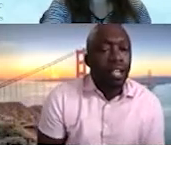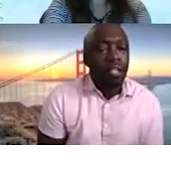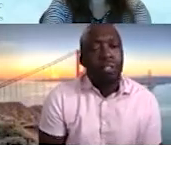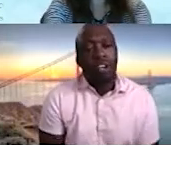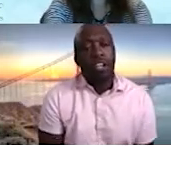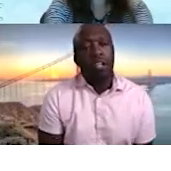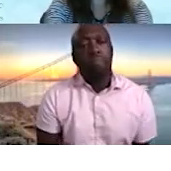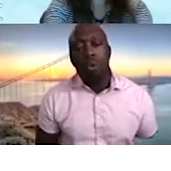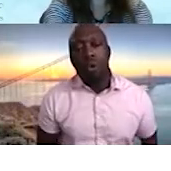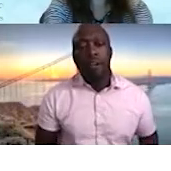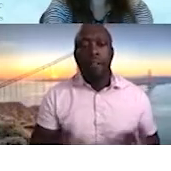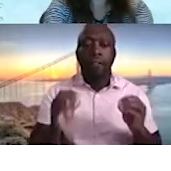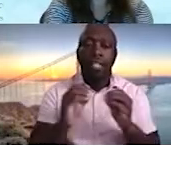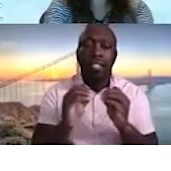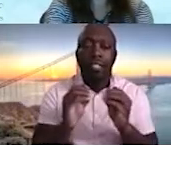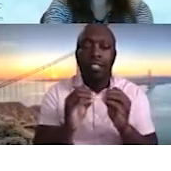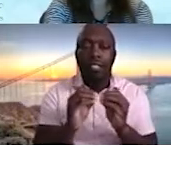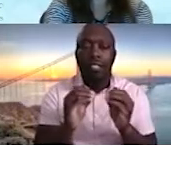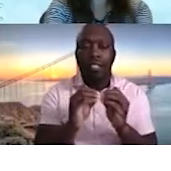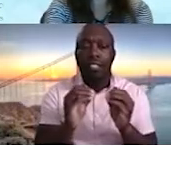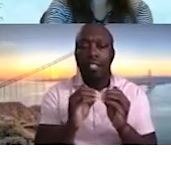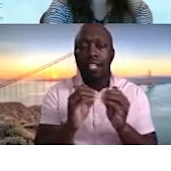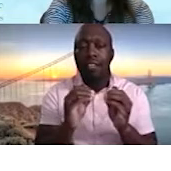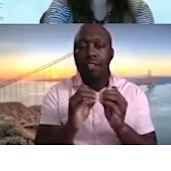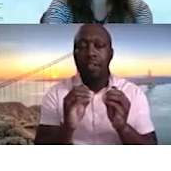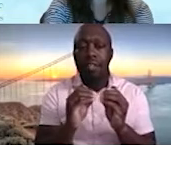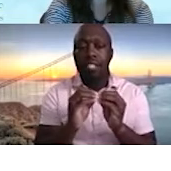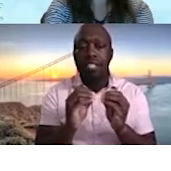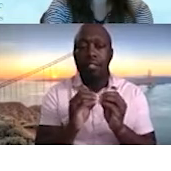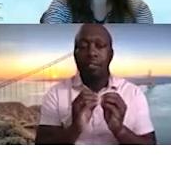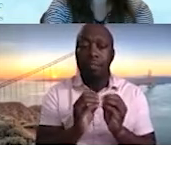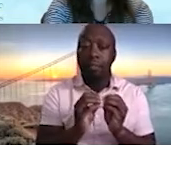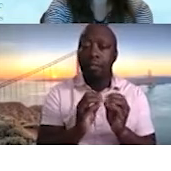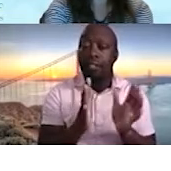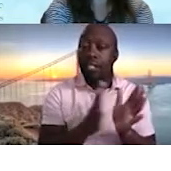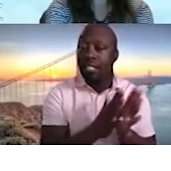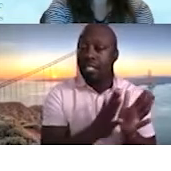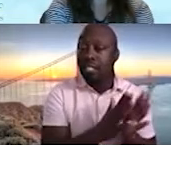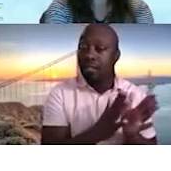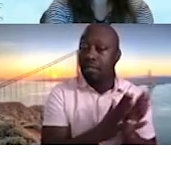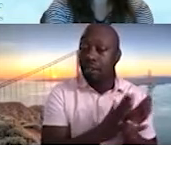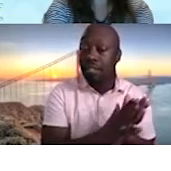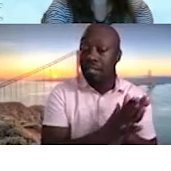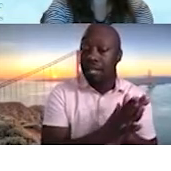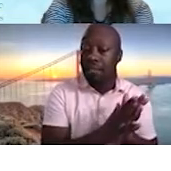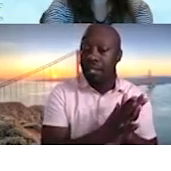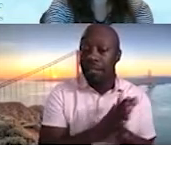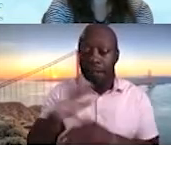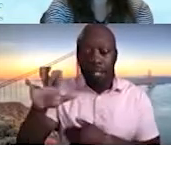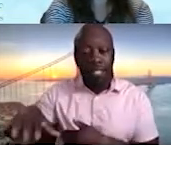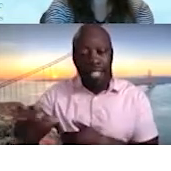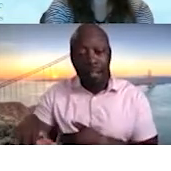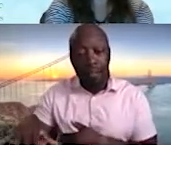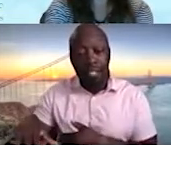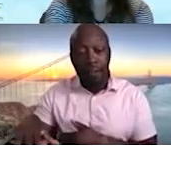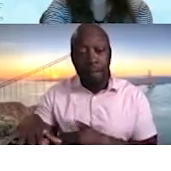A calm start, more. A lot of you know this, but remember, this could be more for the baby,